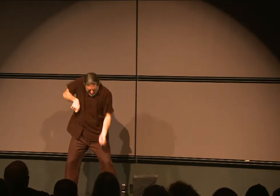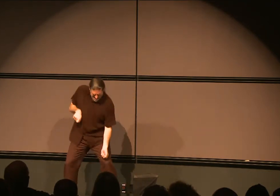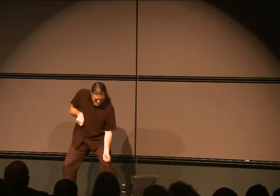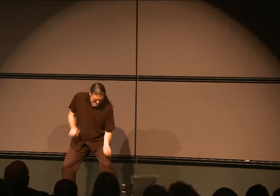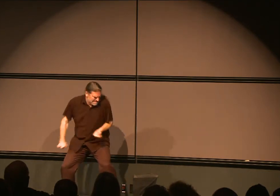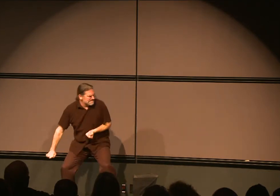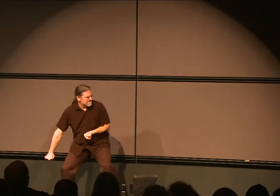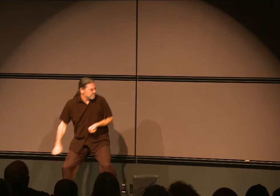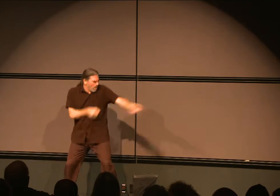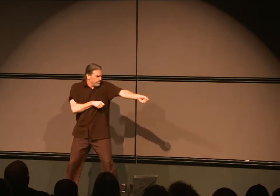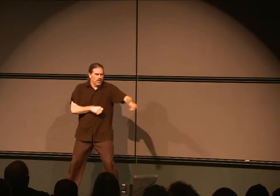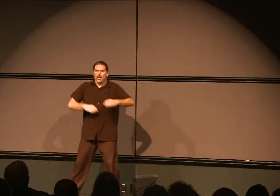Shoveling a hole.